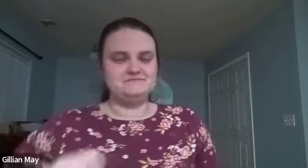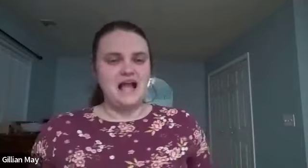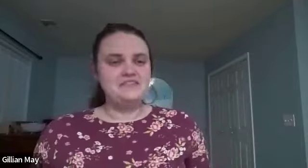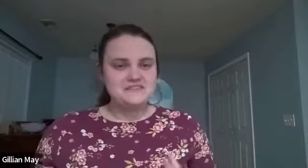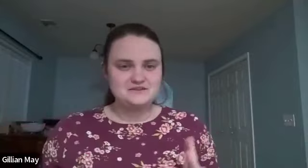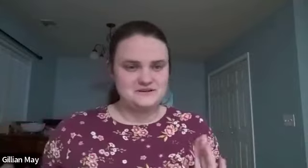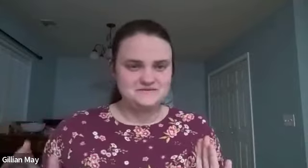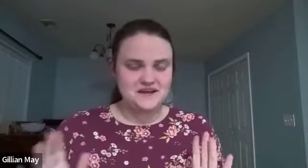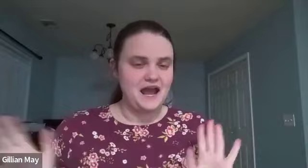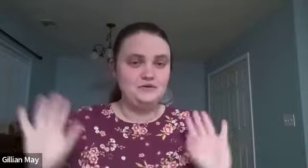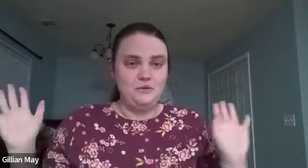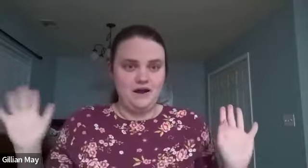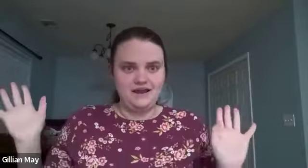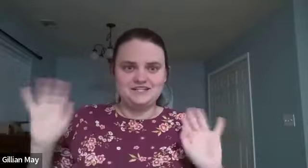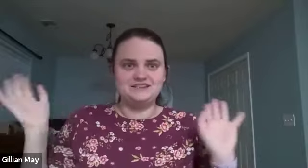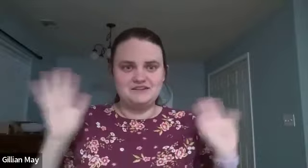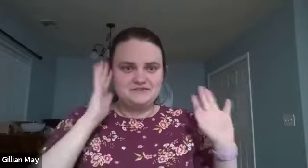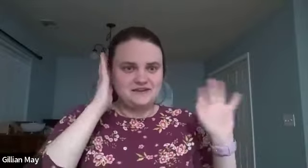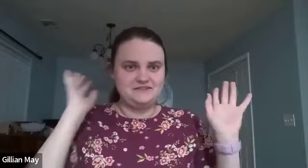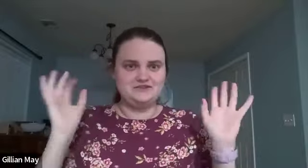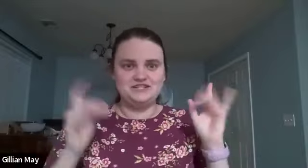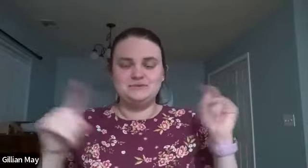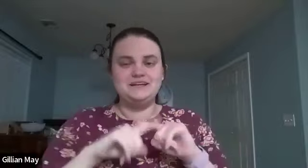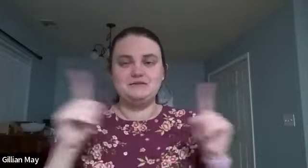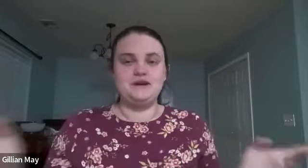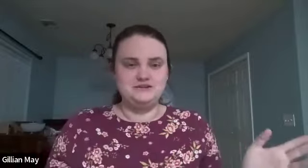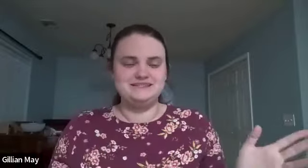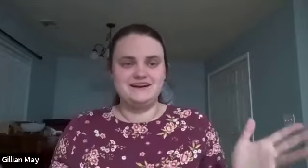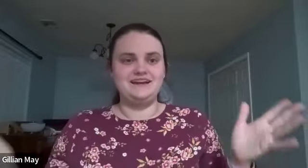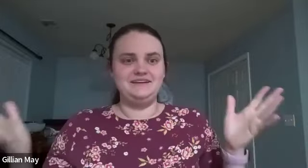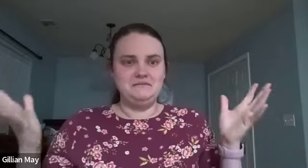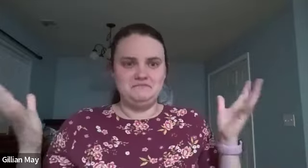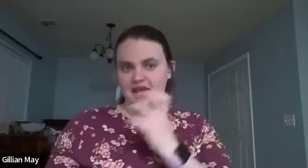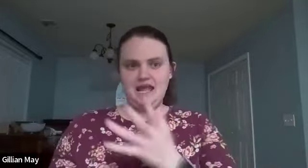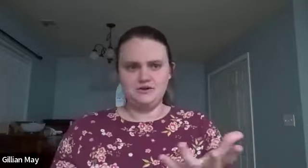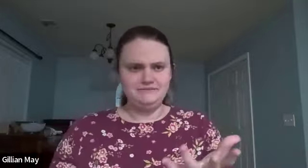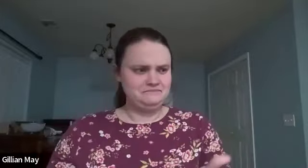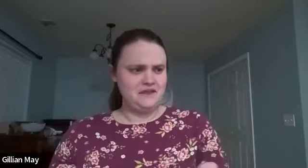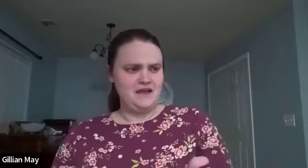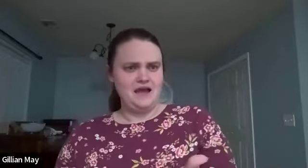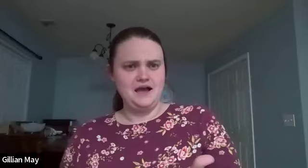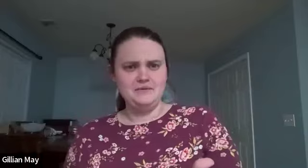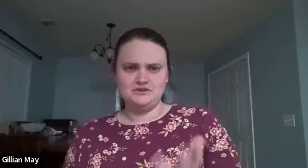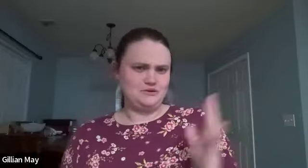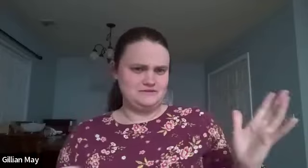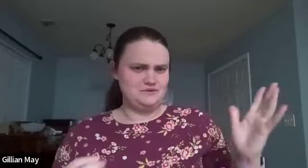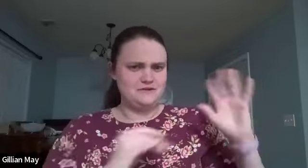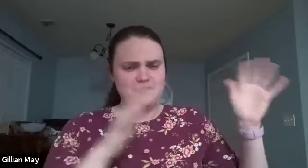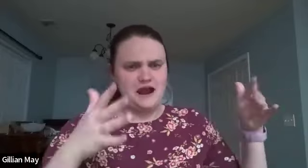I think these are always fun. I don't know why. I just love the fact that there's like so many different ways you can sign like angry. There's always ones for other happy